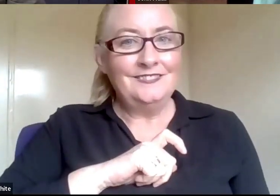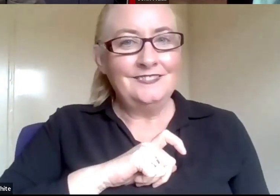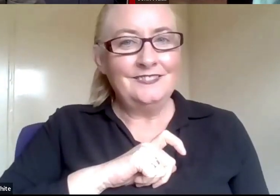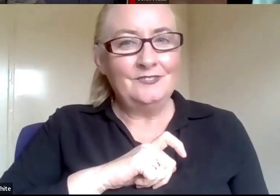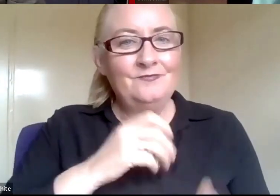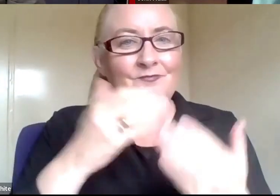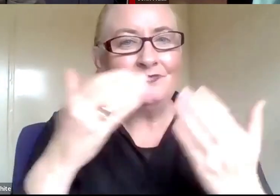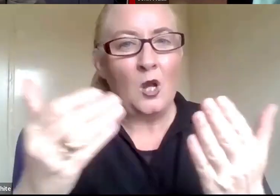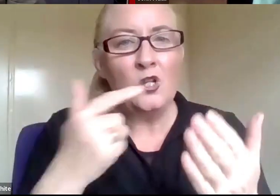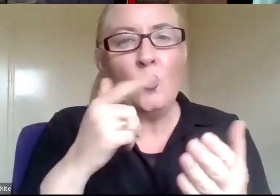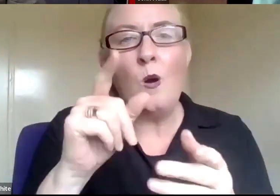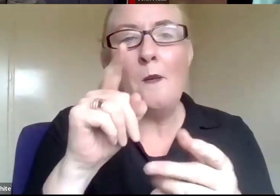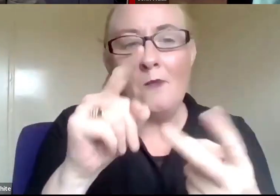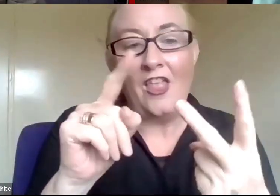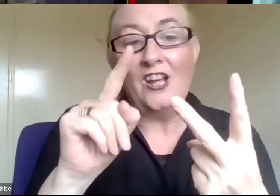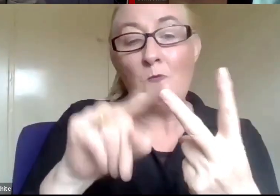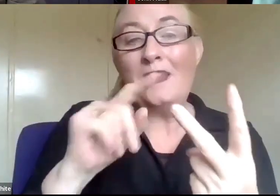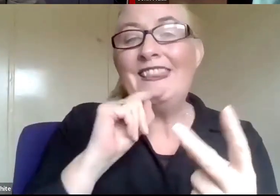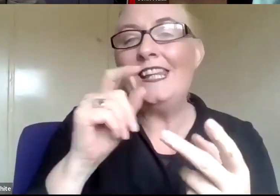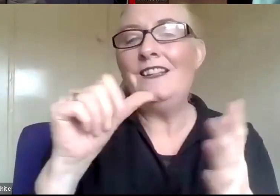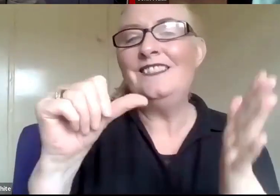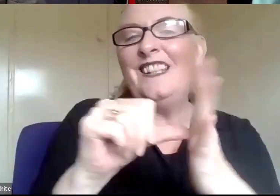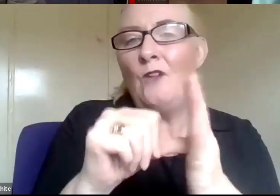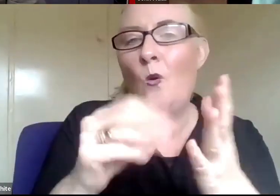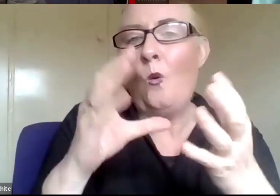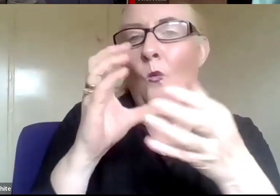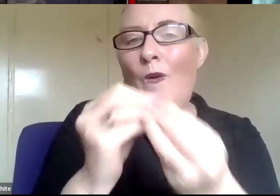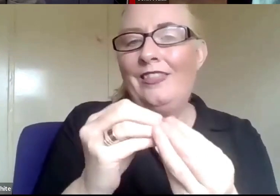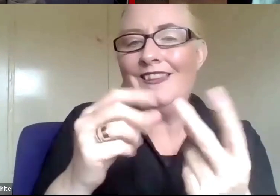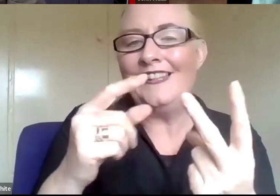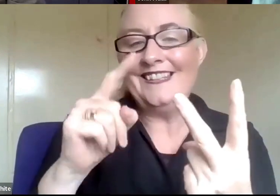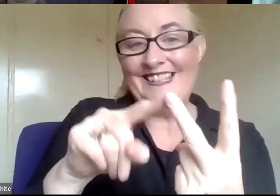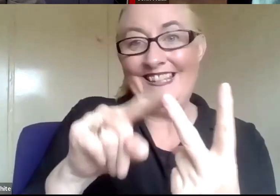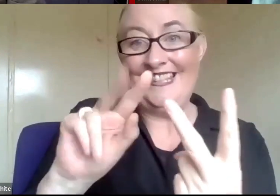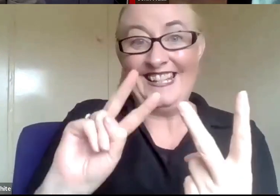degrees, but somehow people don't think they're leaders.